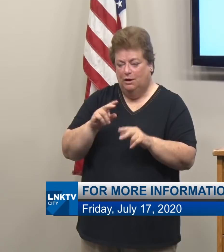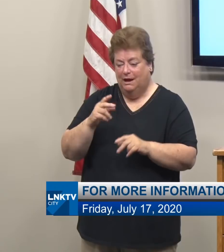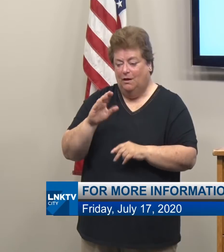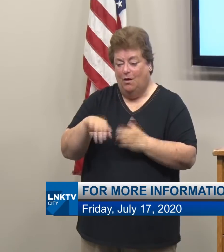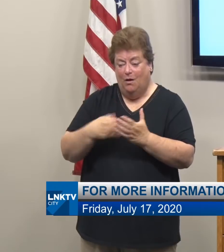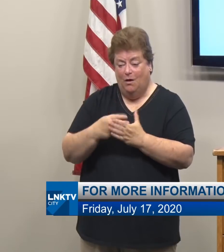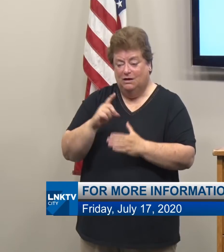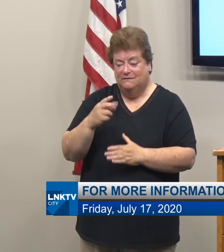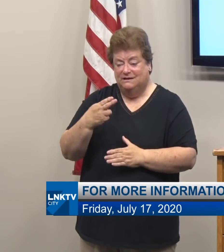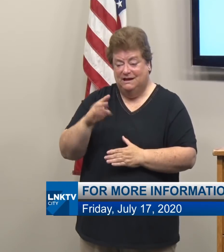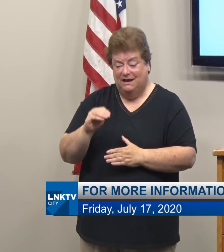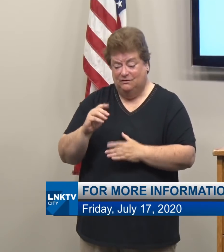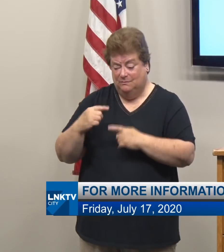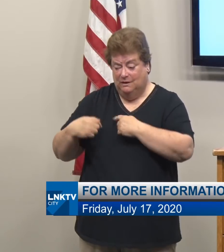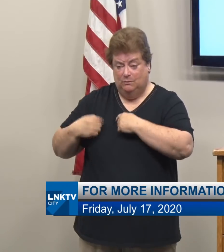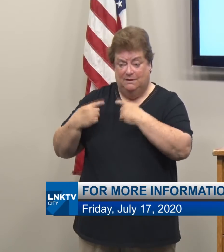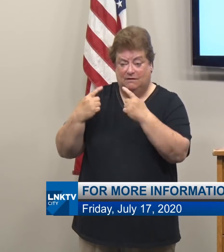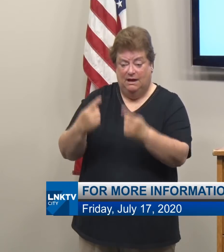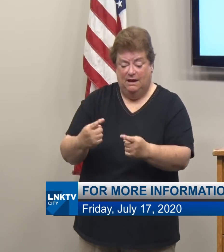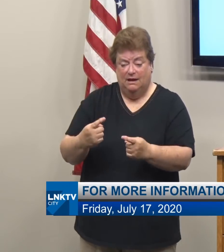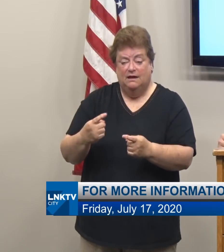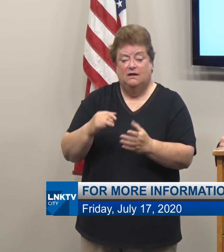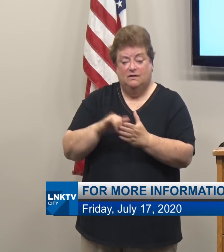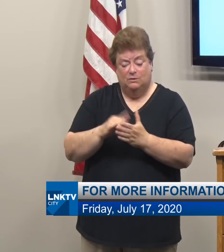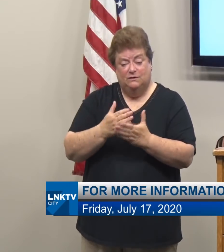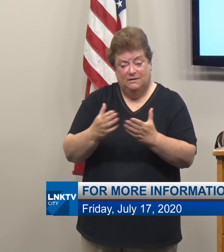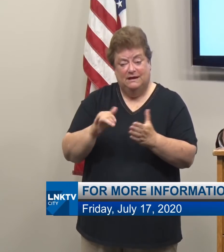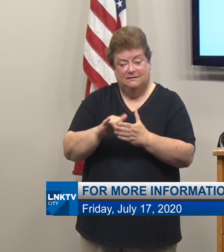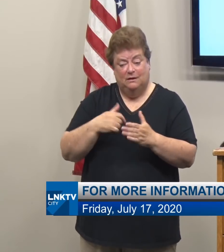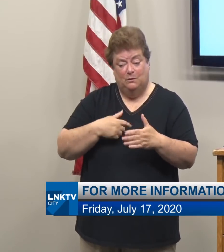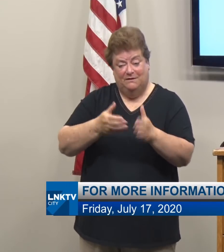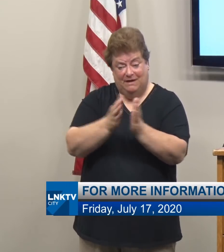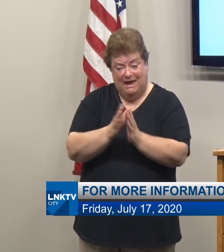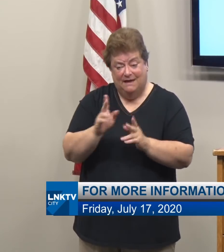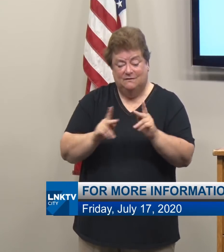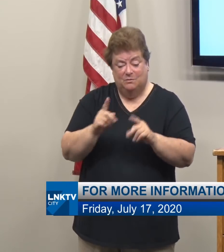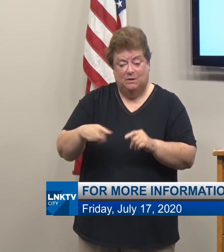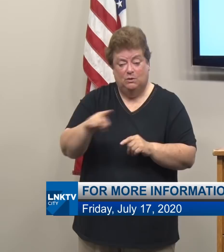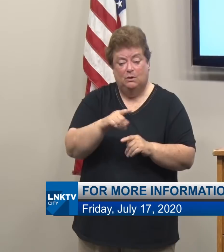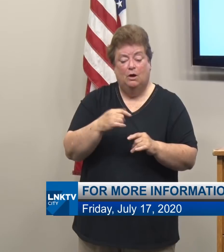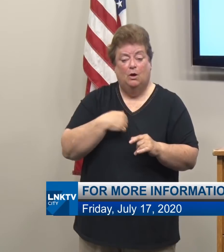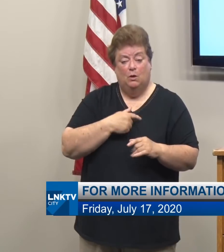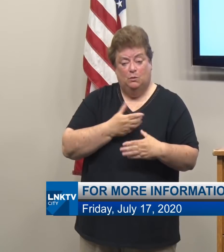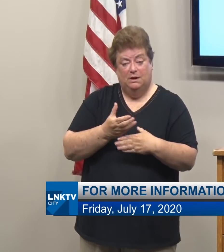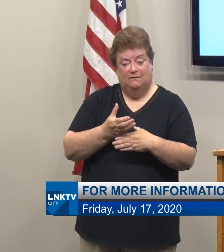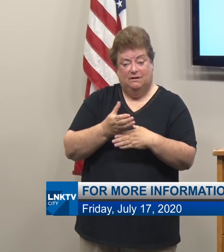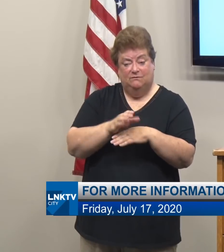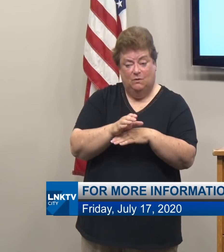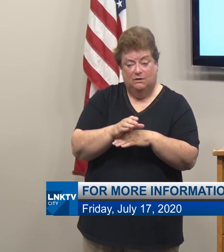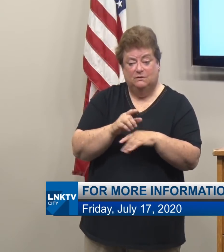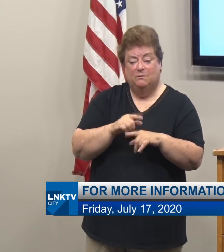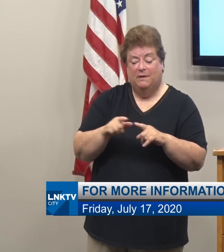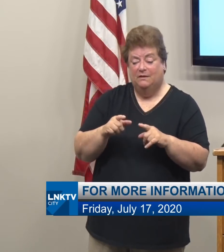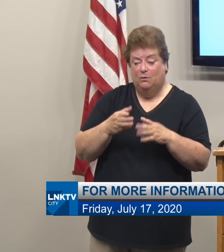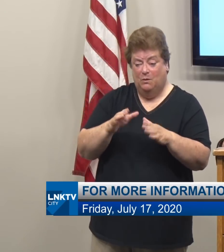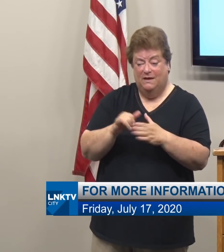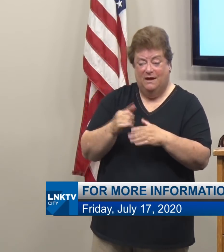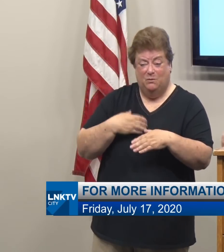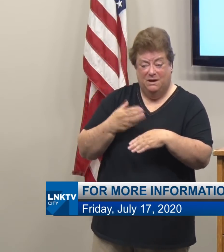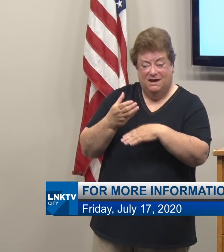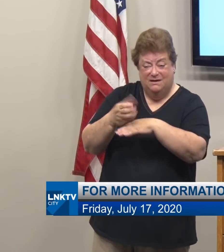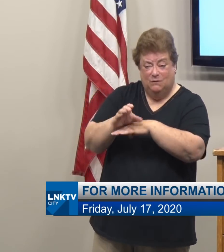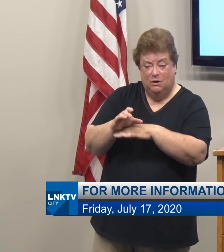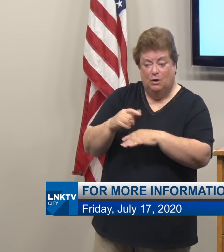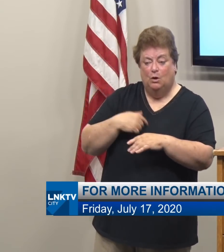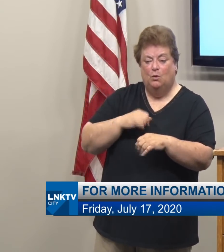date, these have been things what we've asked the community to do. We've enforced those, but that way that enforcement has taken place is we've gone